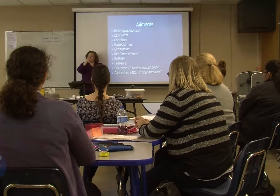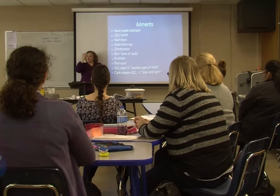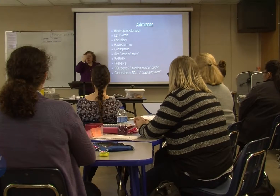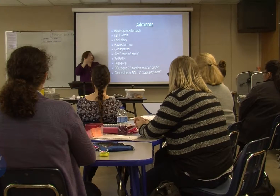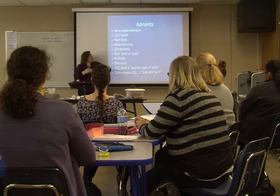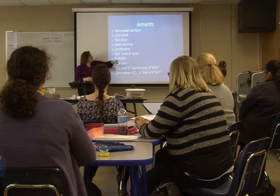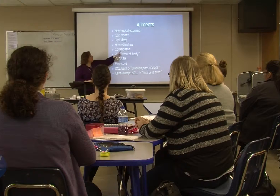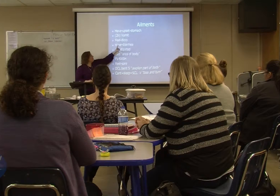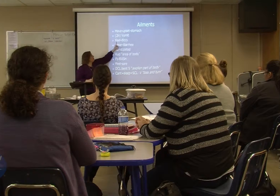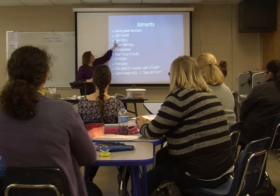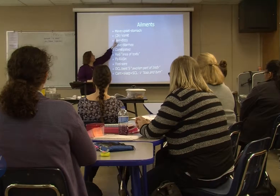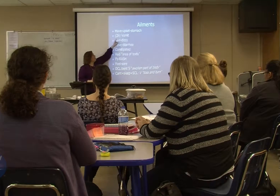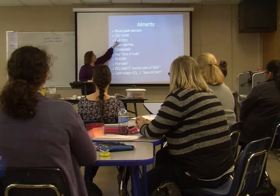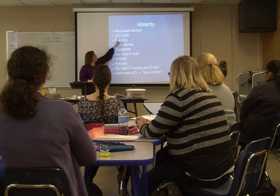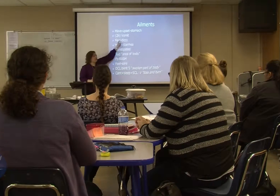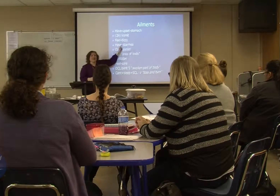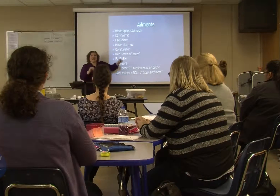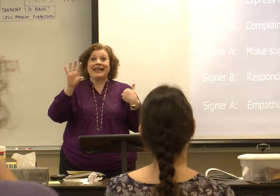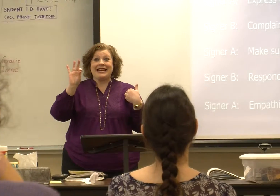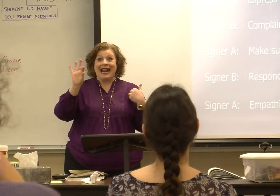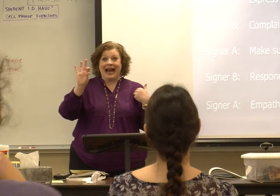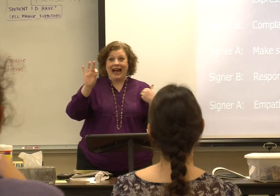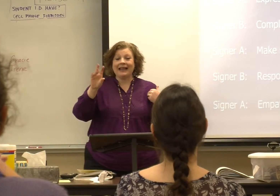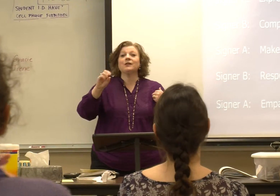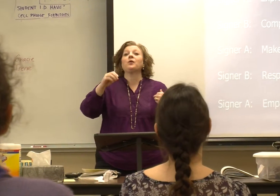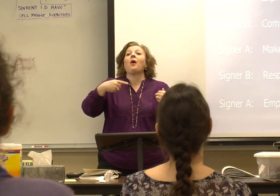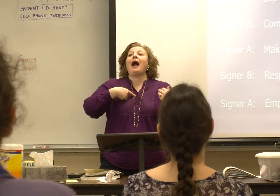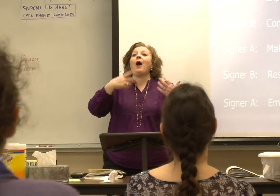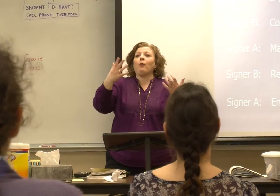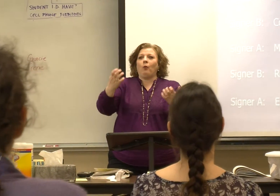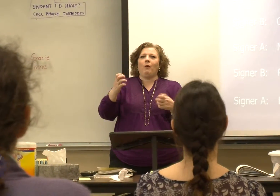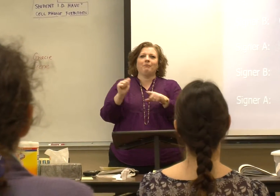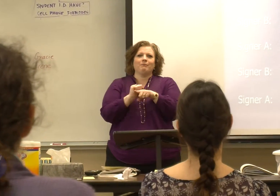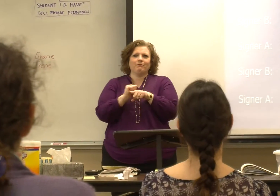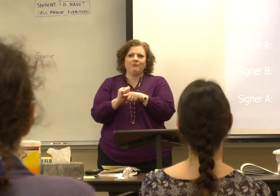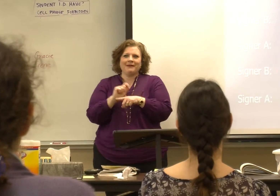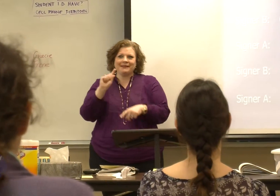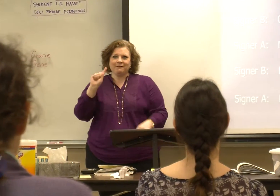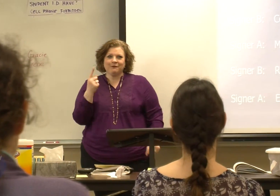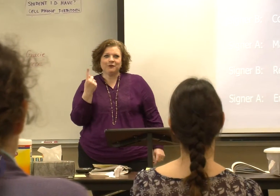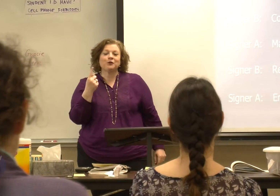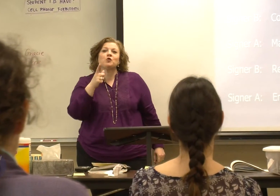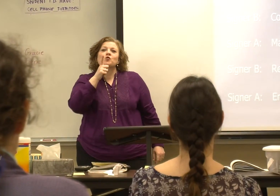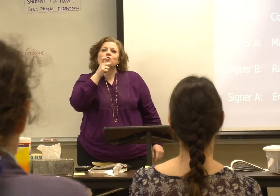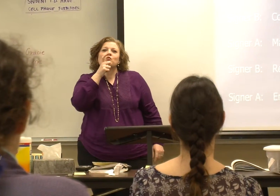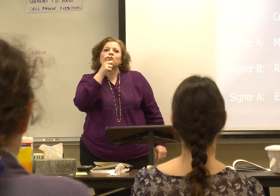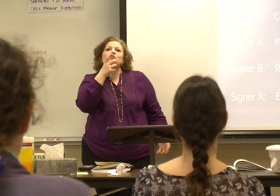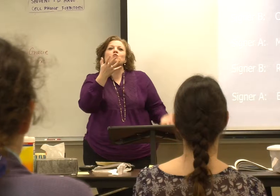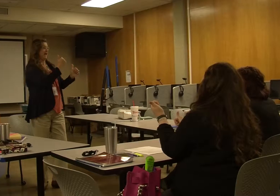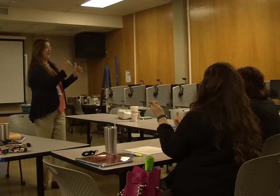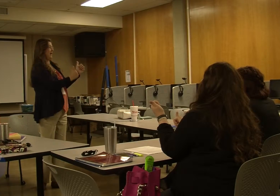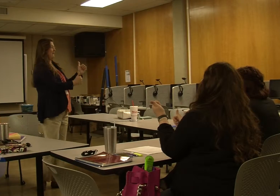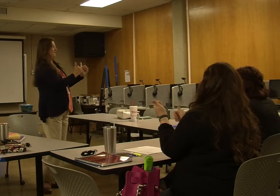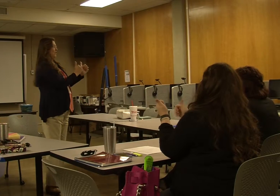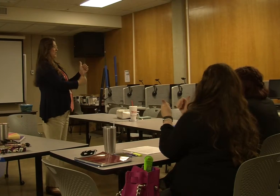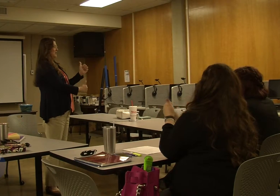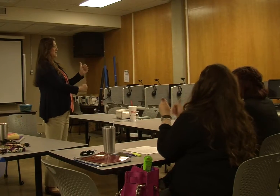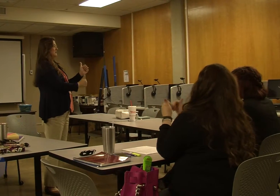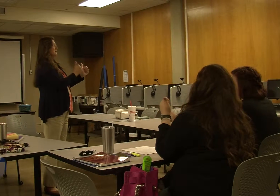The Sign Language Interpreter Training Program at TJC will celebrate its 20th year of ASL training this spring. We spoke with Department Chair